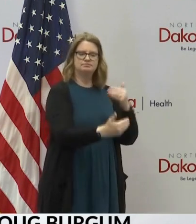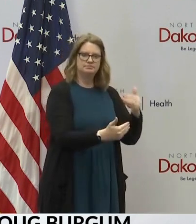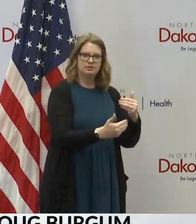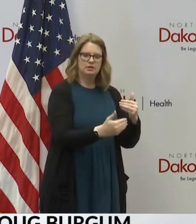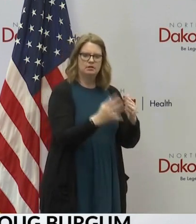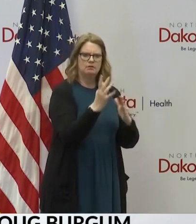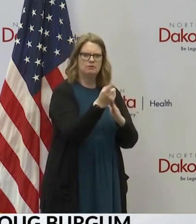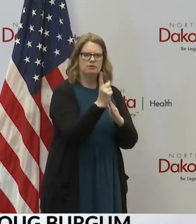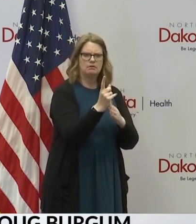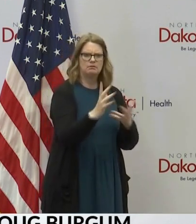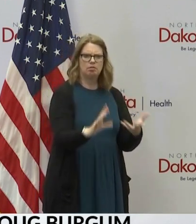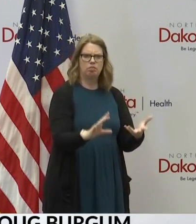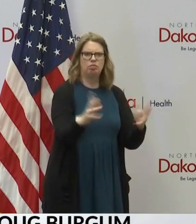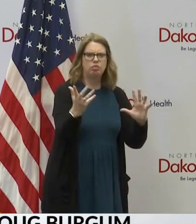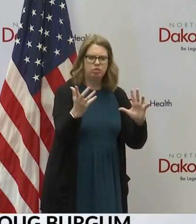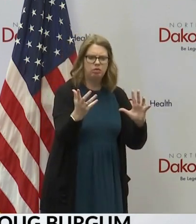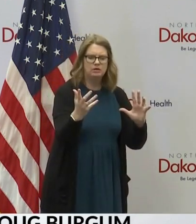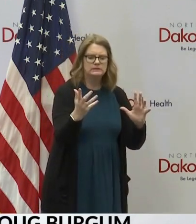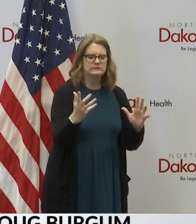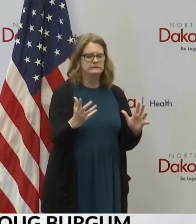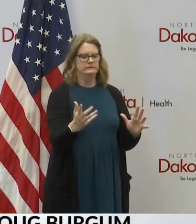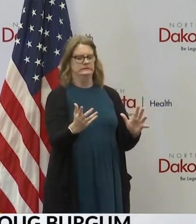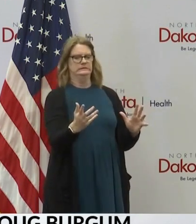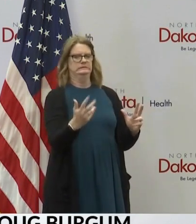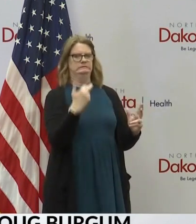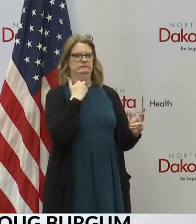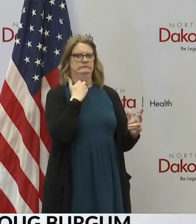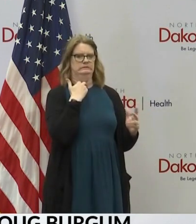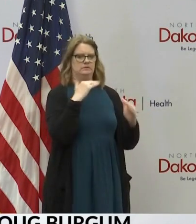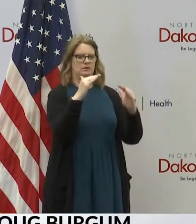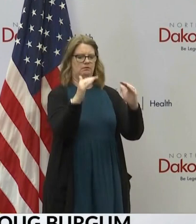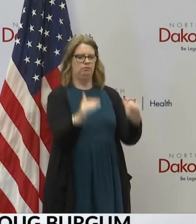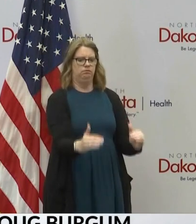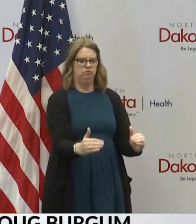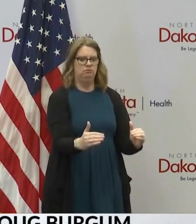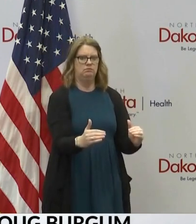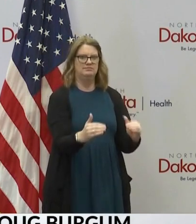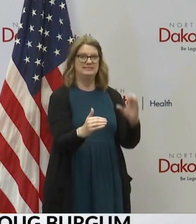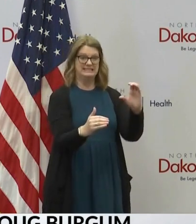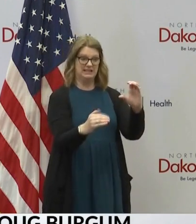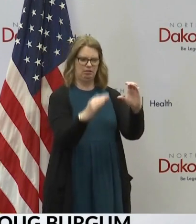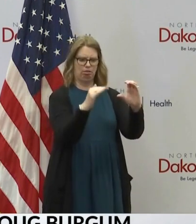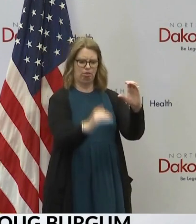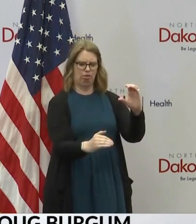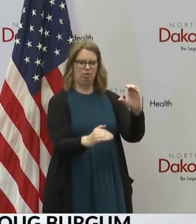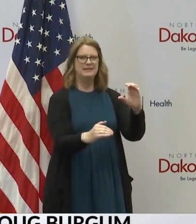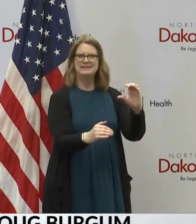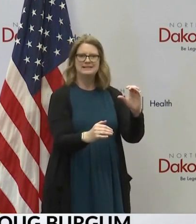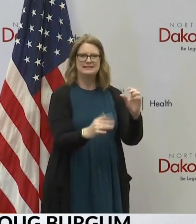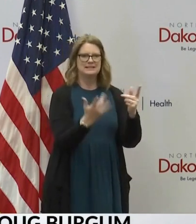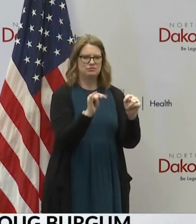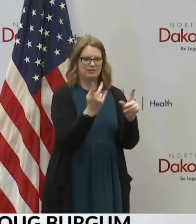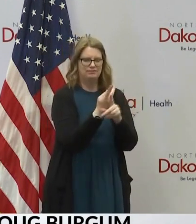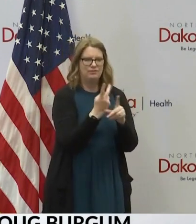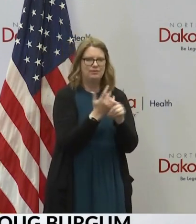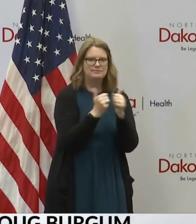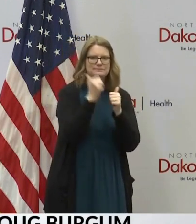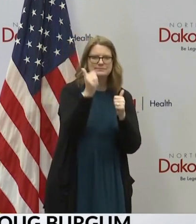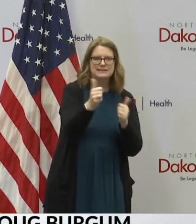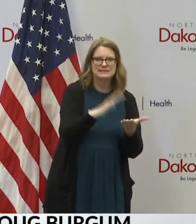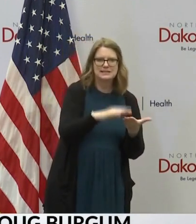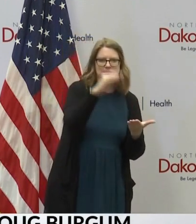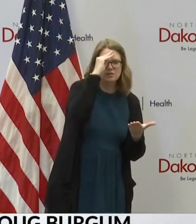a grade in a course that has fallen below a C as they adjusted to distance learning.